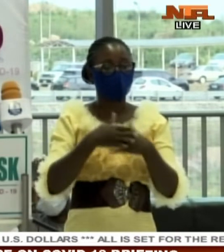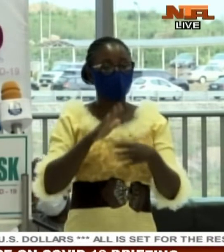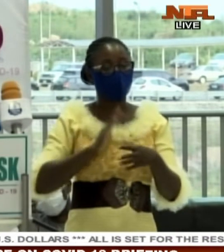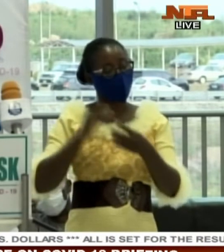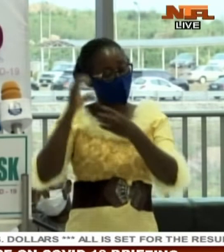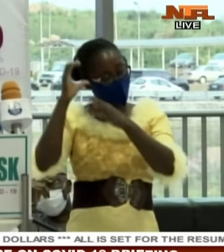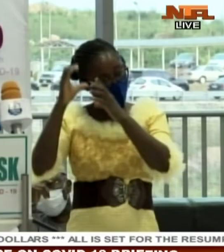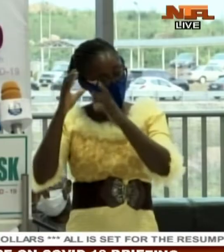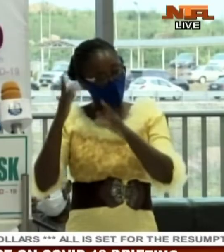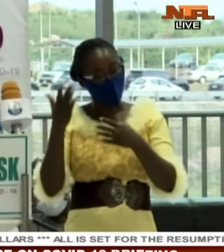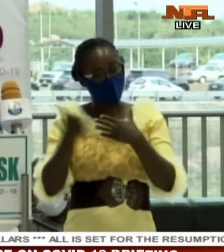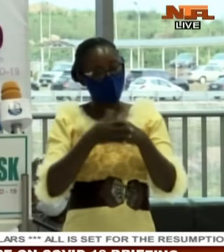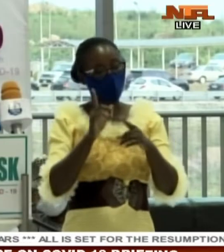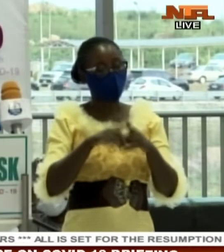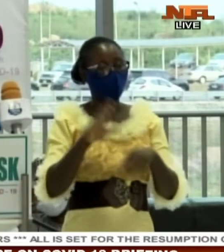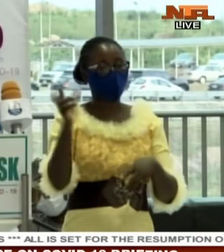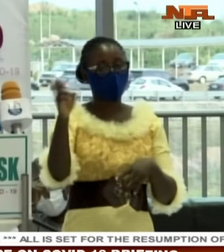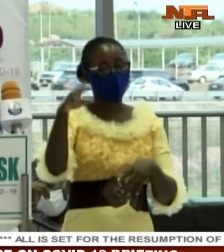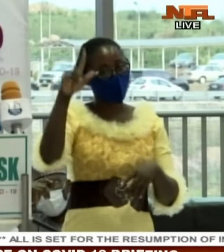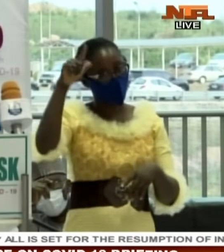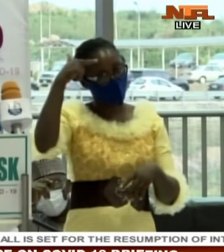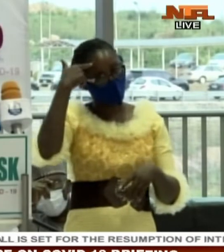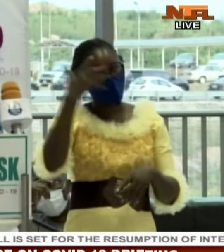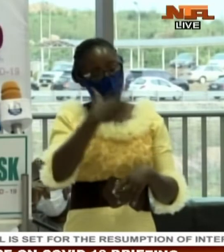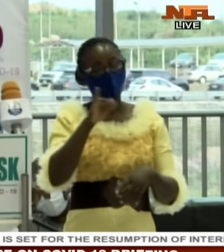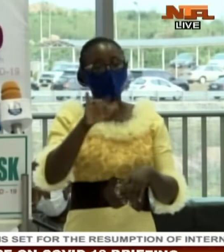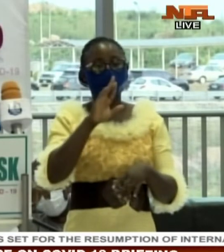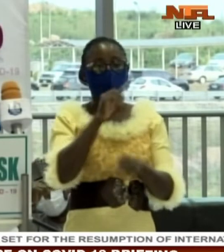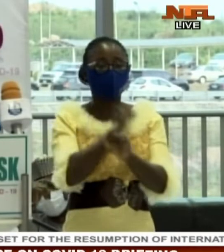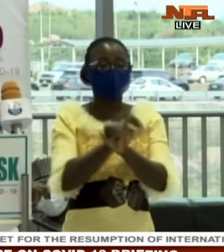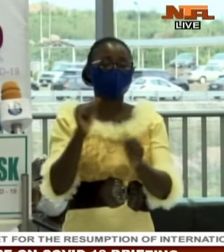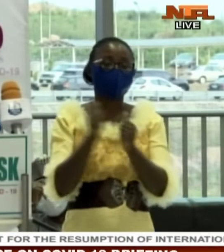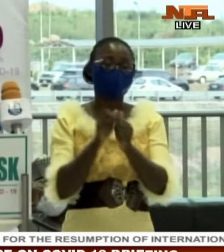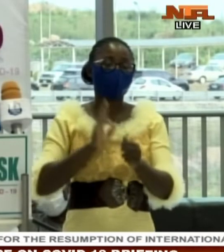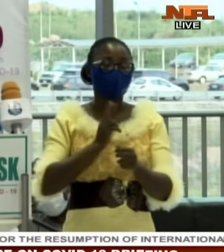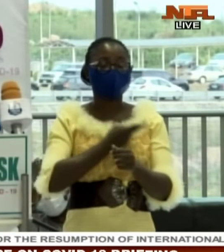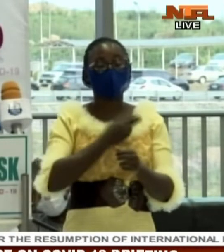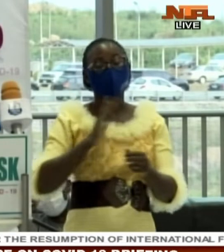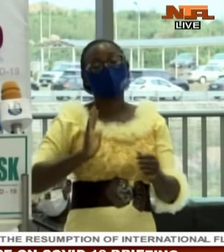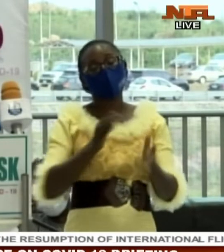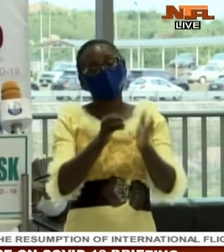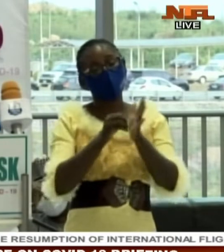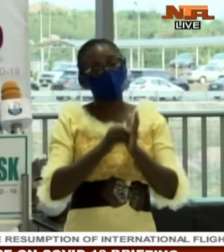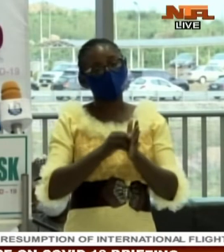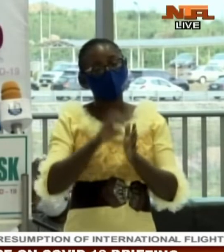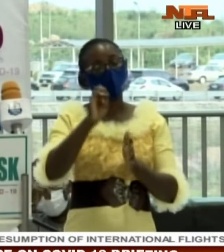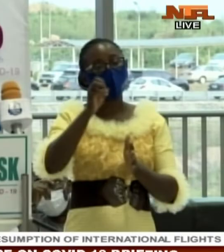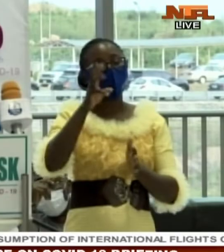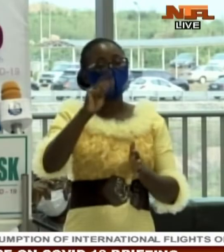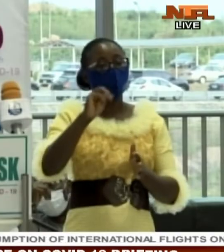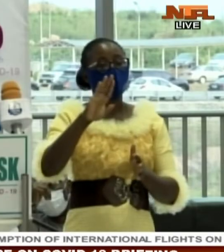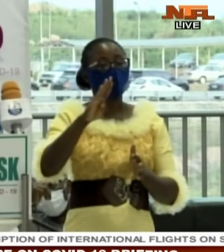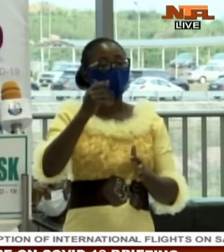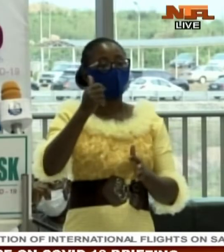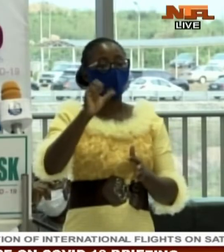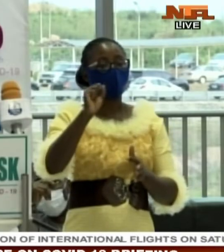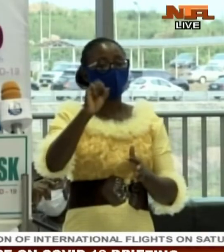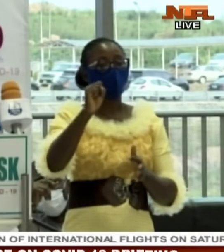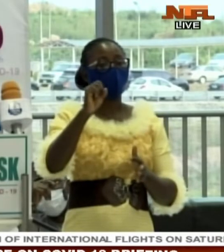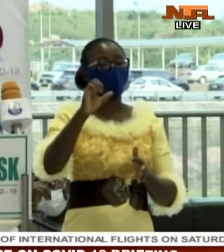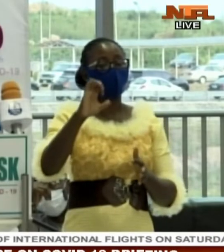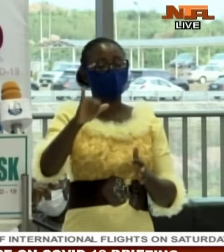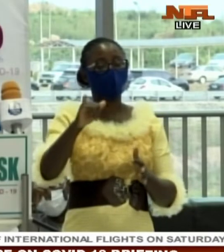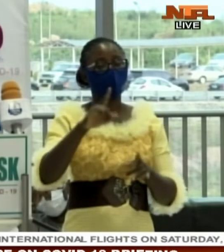concerns to their home governments and are working with us and our own embassies in their countries to make sure that